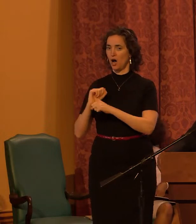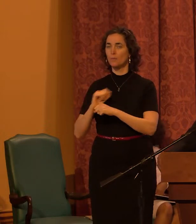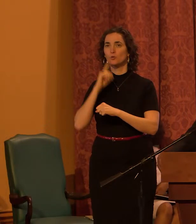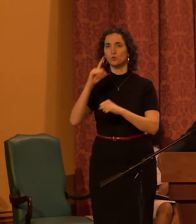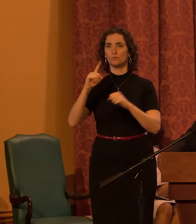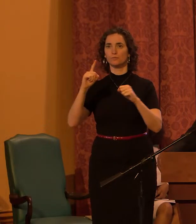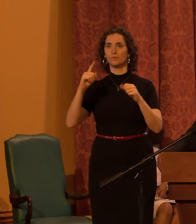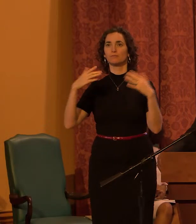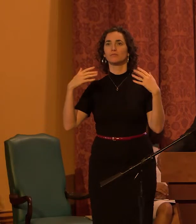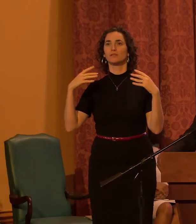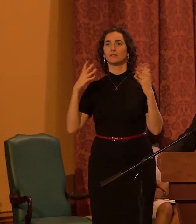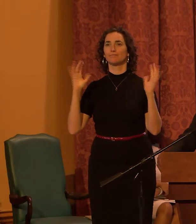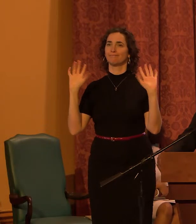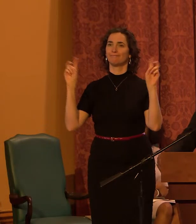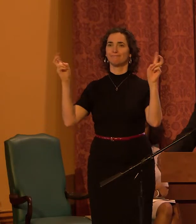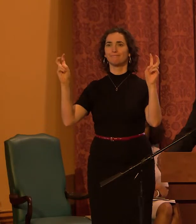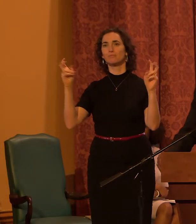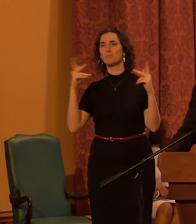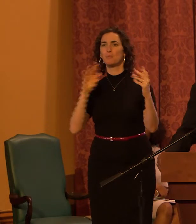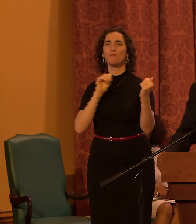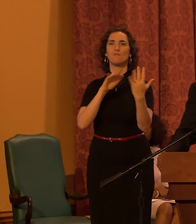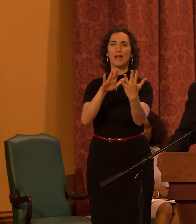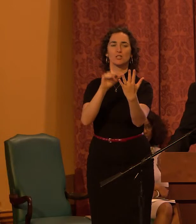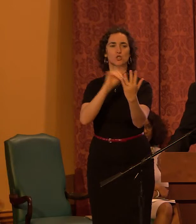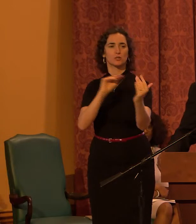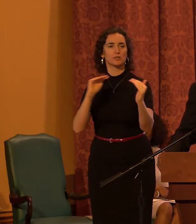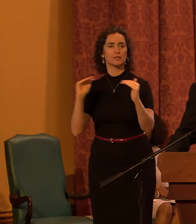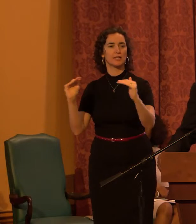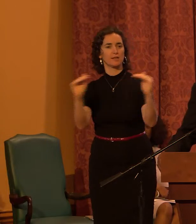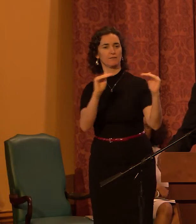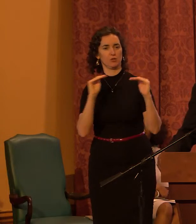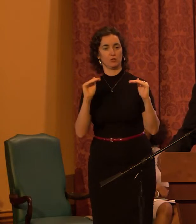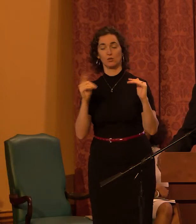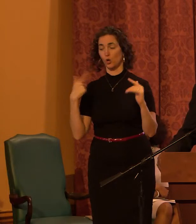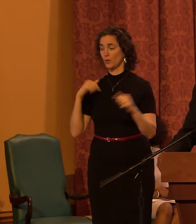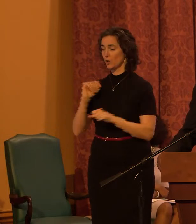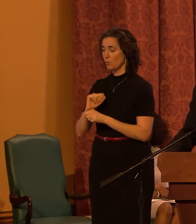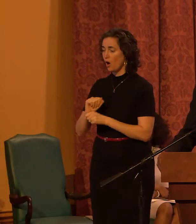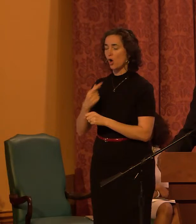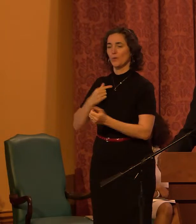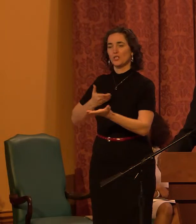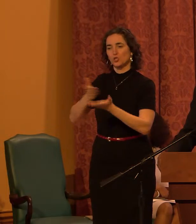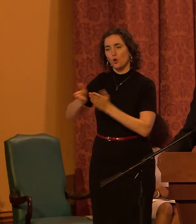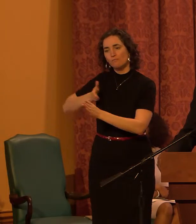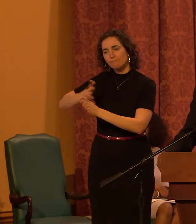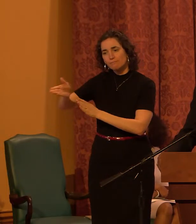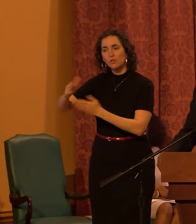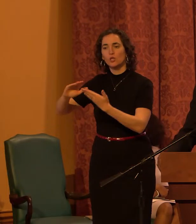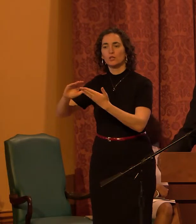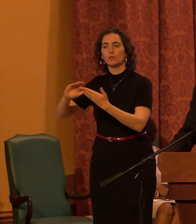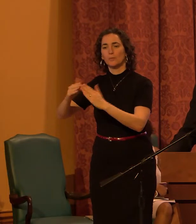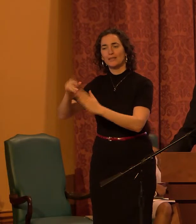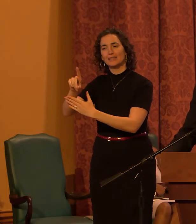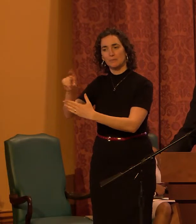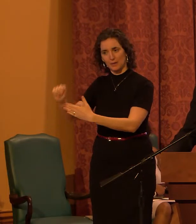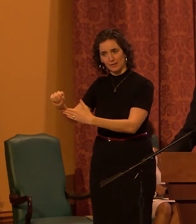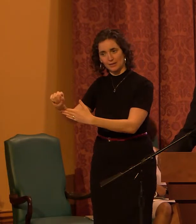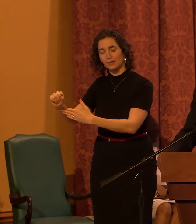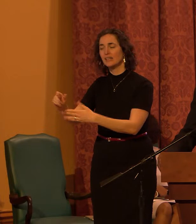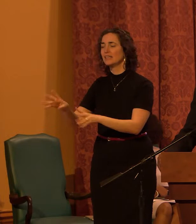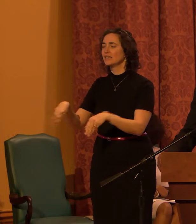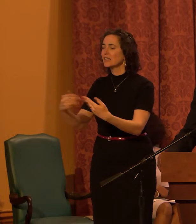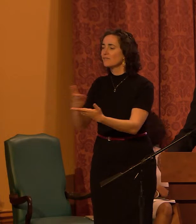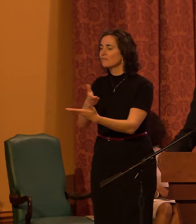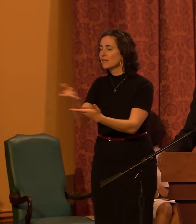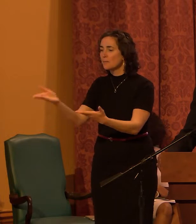field, just to give all of those of us who work and serve in the disability community that quality